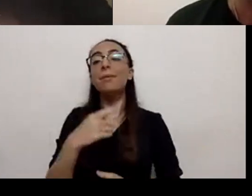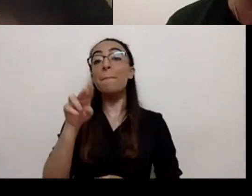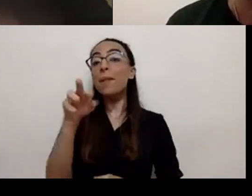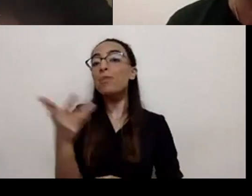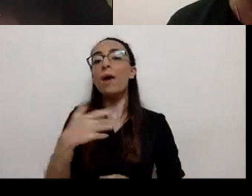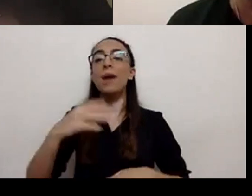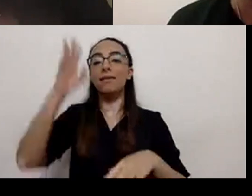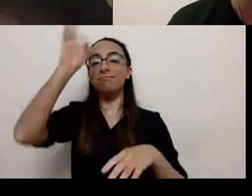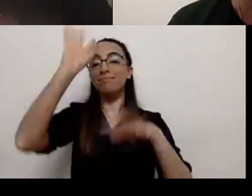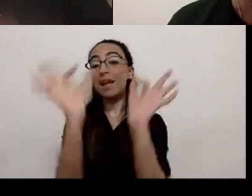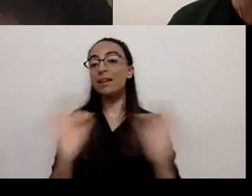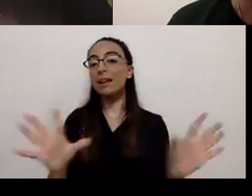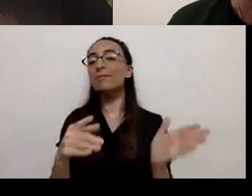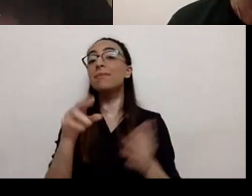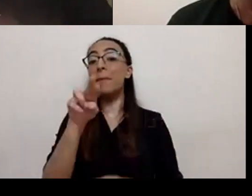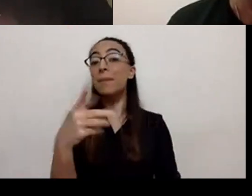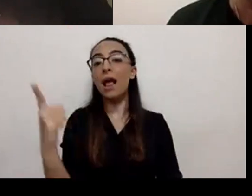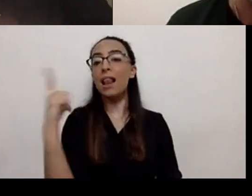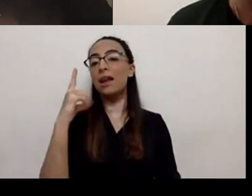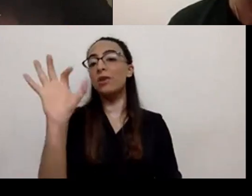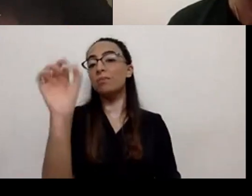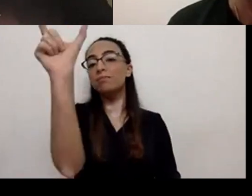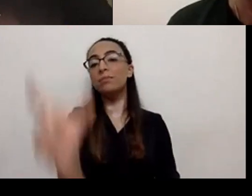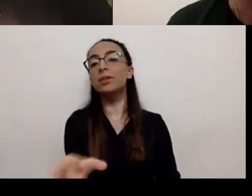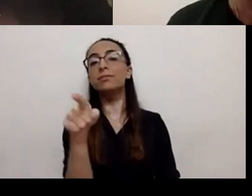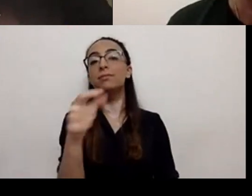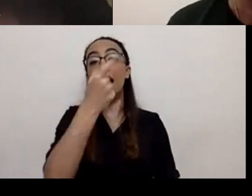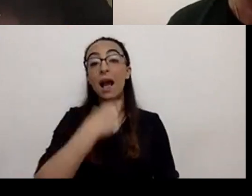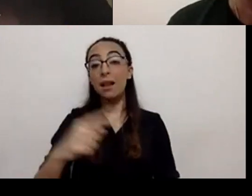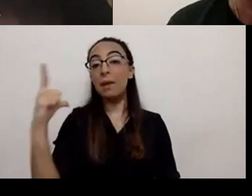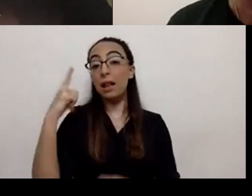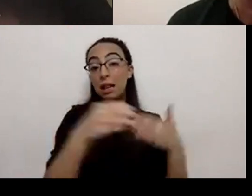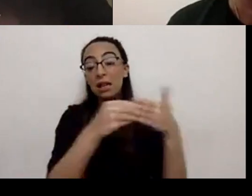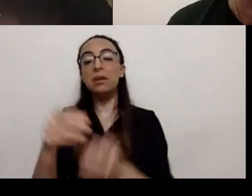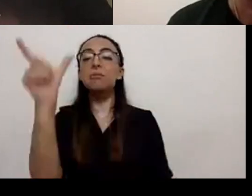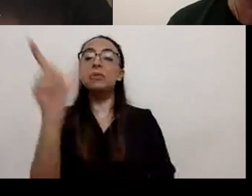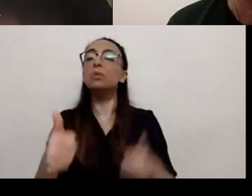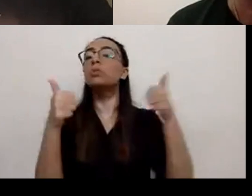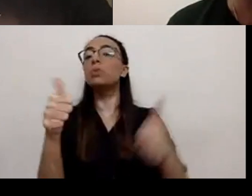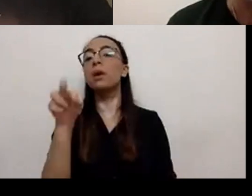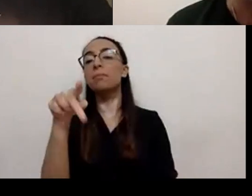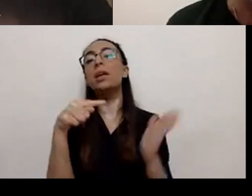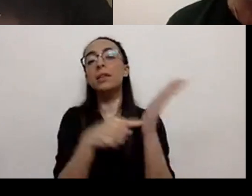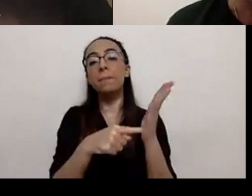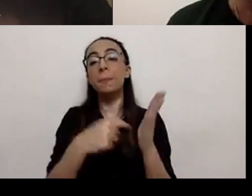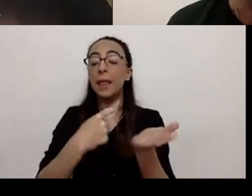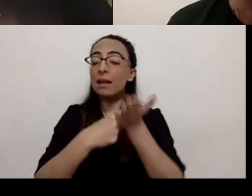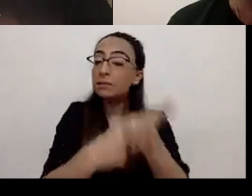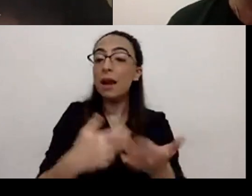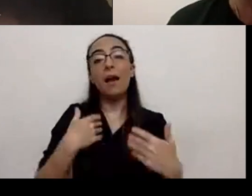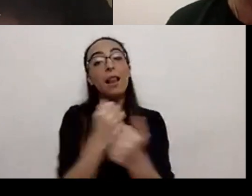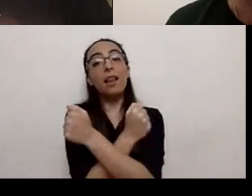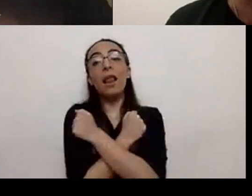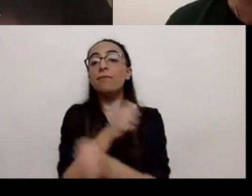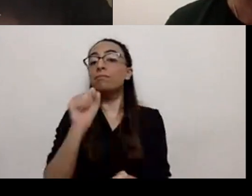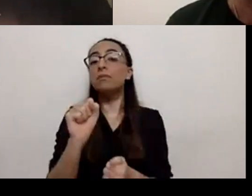the leadership that Dr. Aleem has shown, which we definitely respect and love,